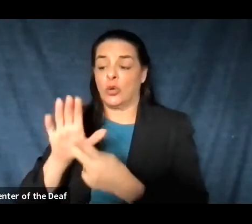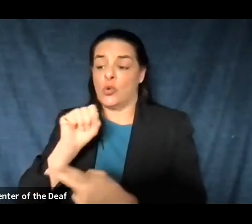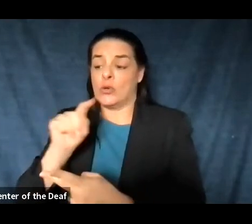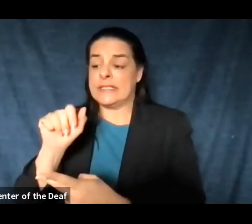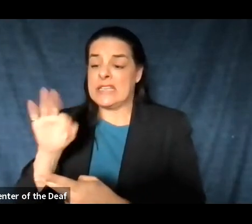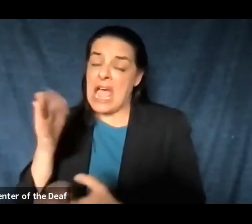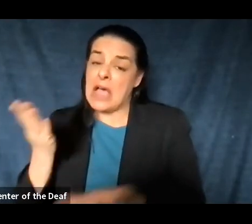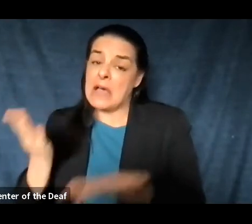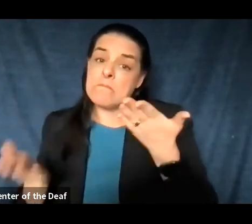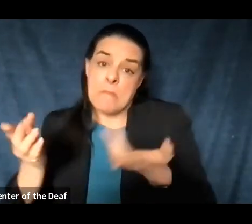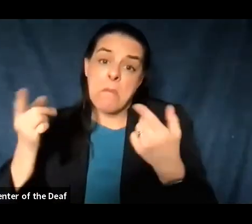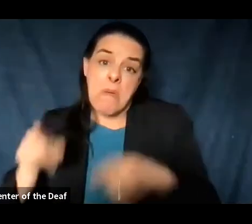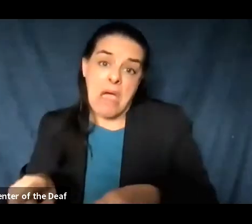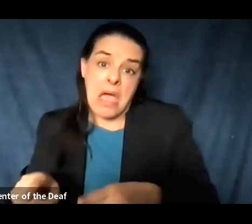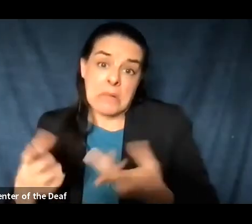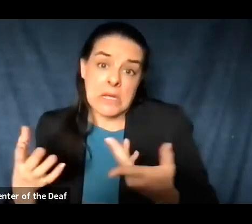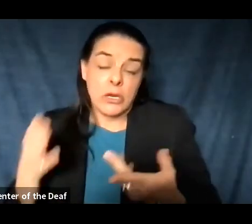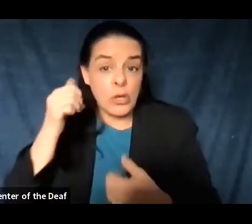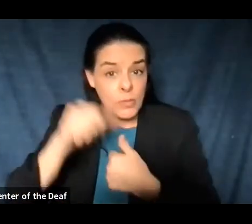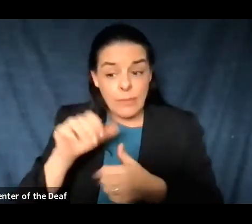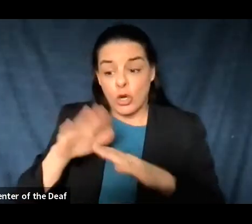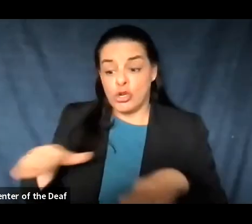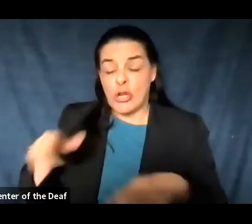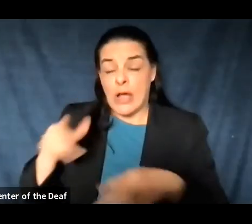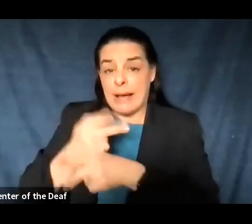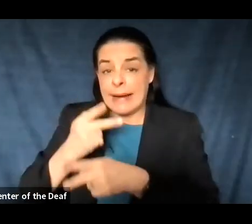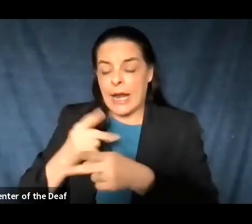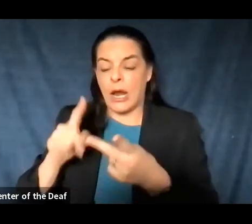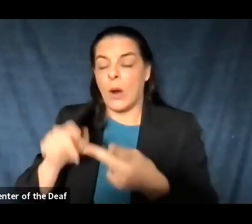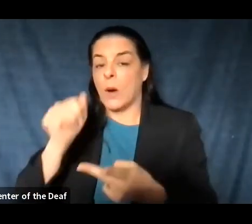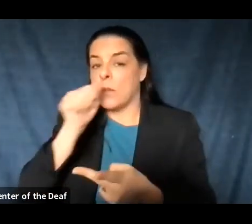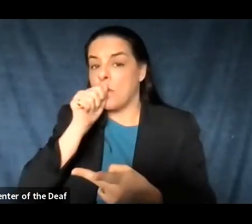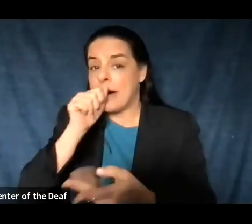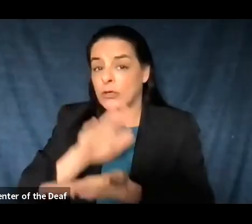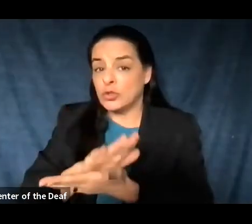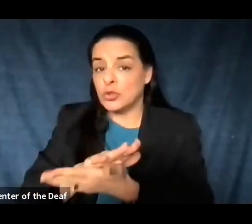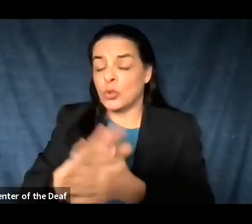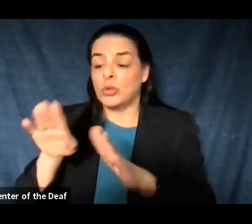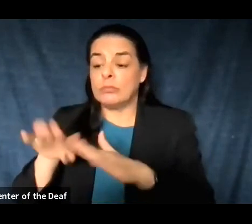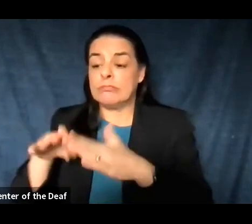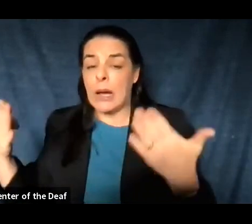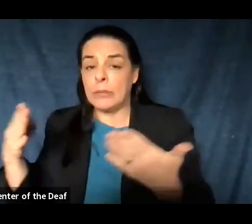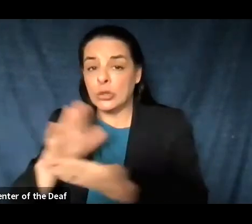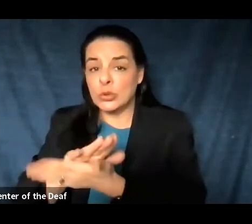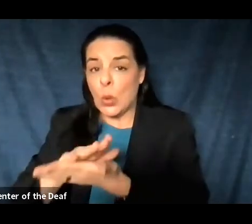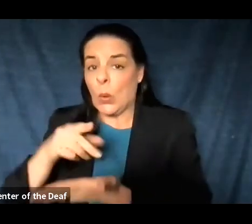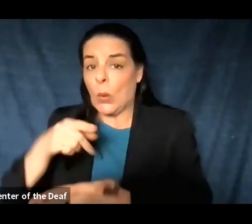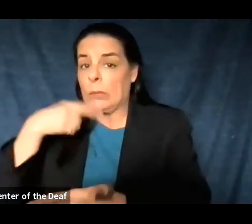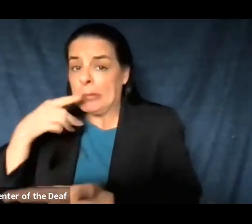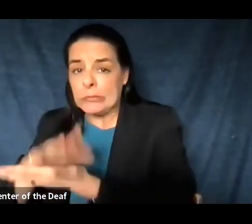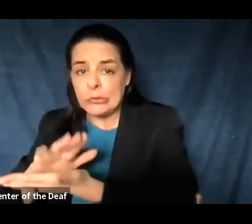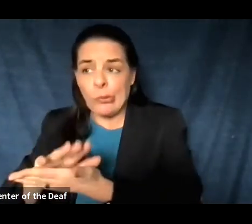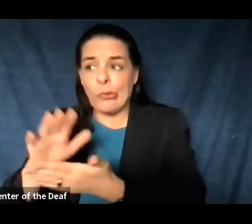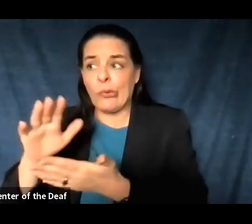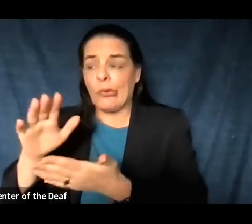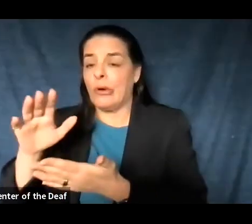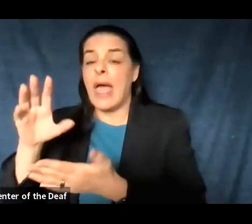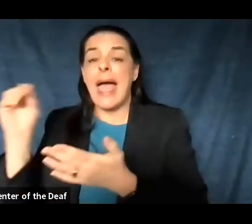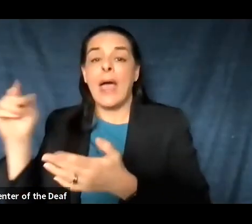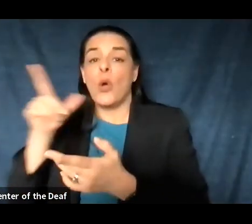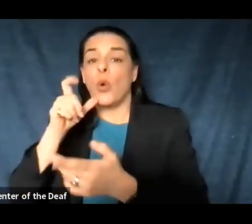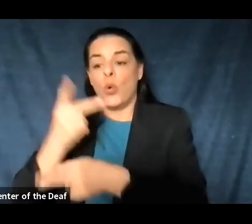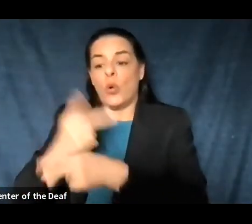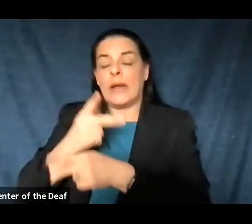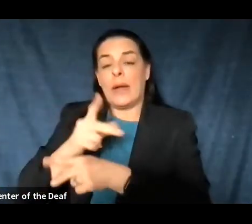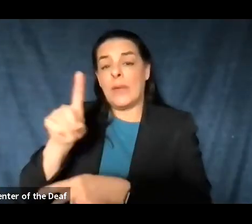it's childcare, private schools, public schools, and those who care for disabled children at home are also in